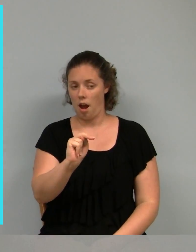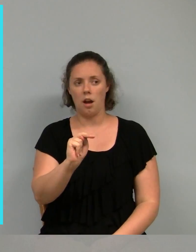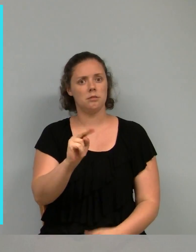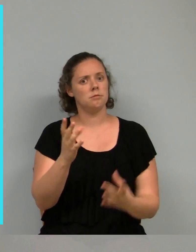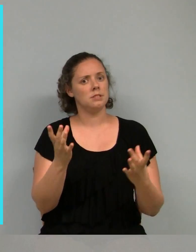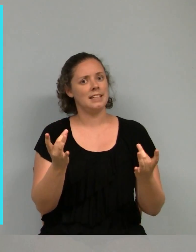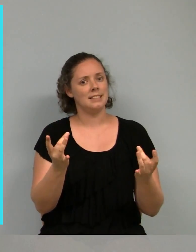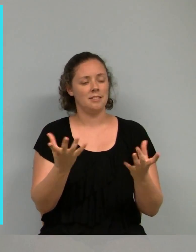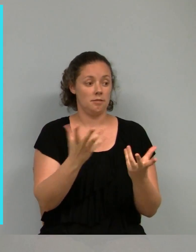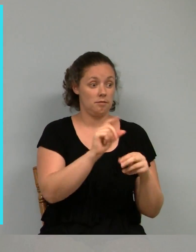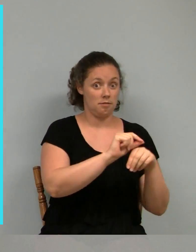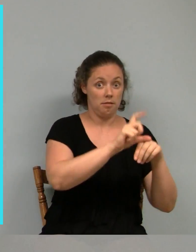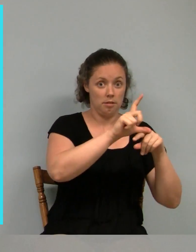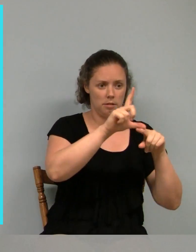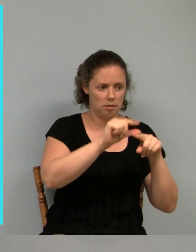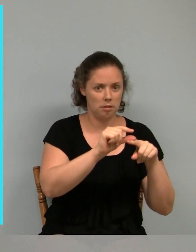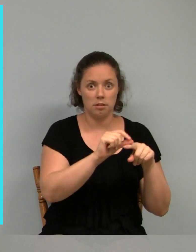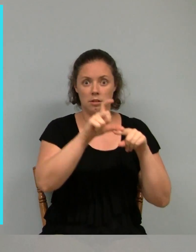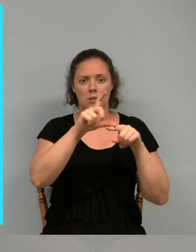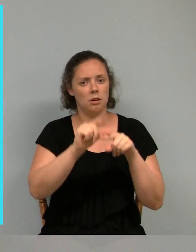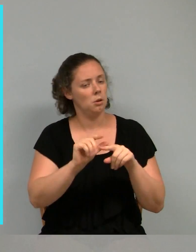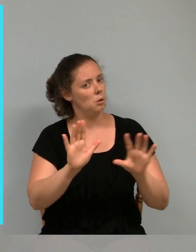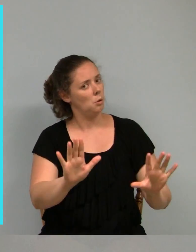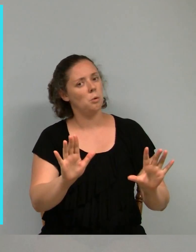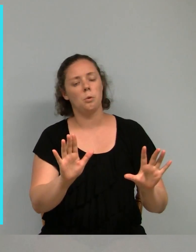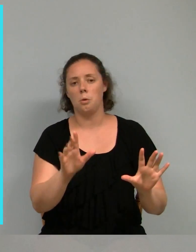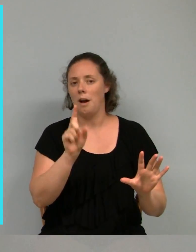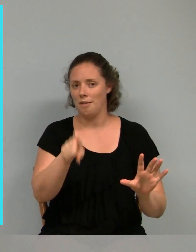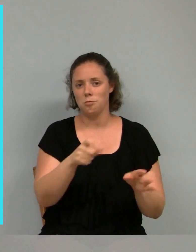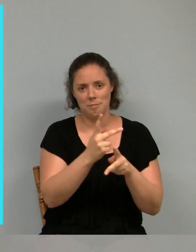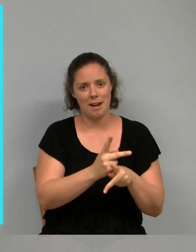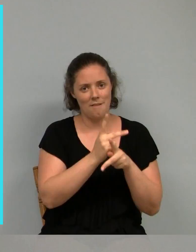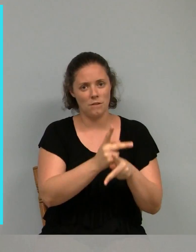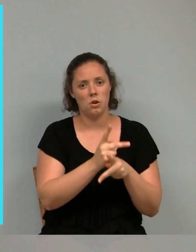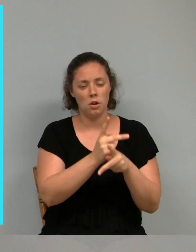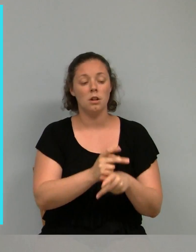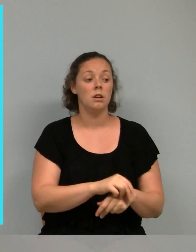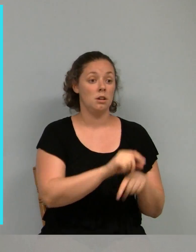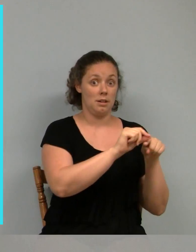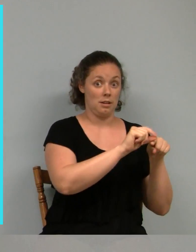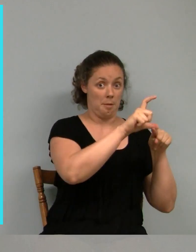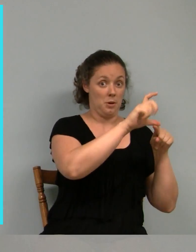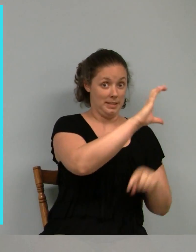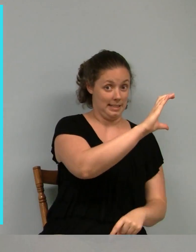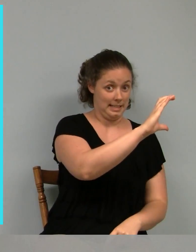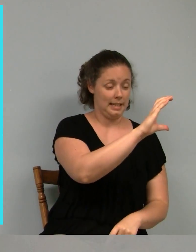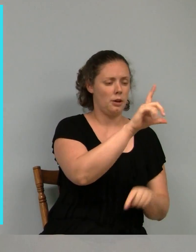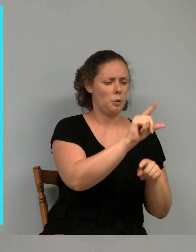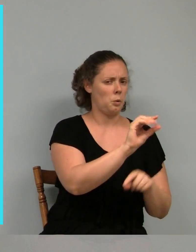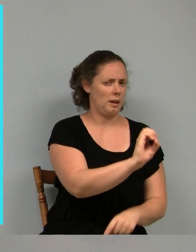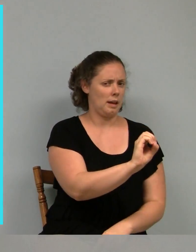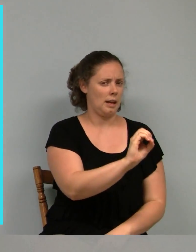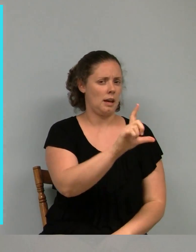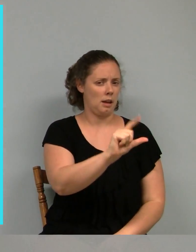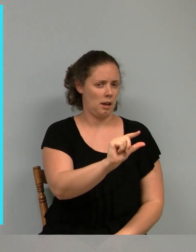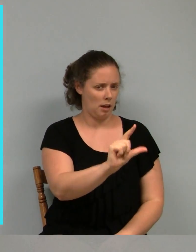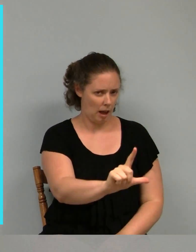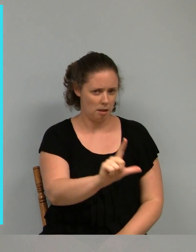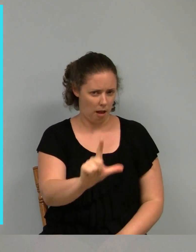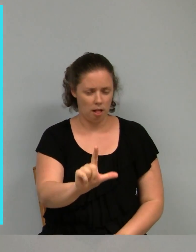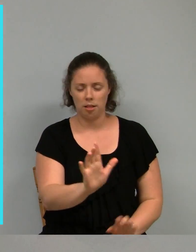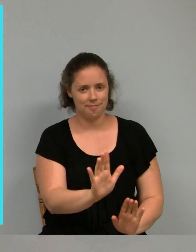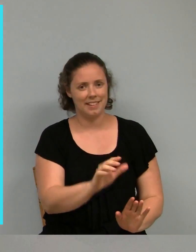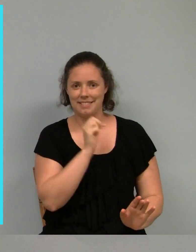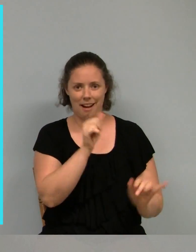each variable. They must be entered in the same case. Capital C, small e, small l is not